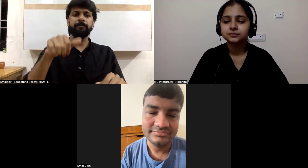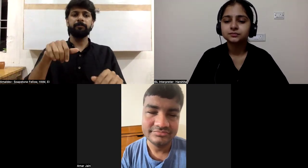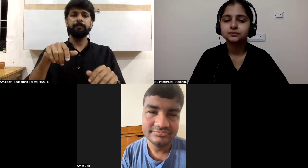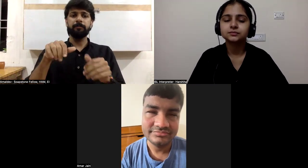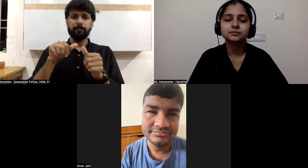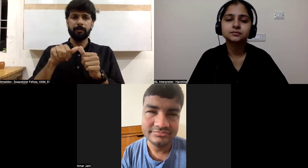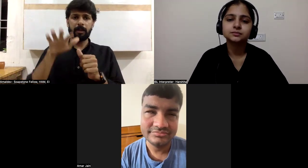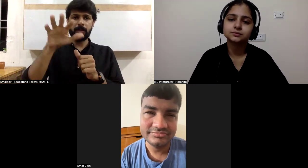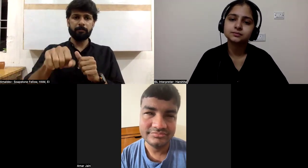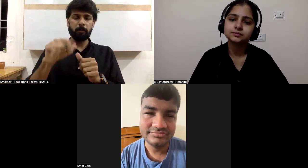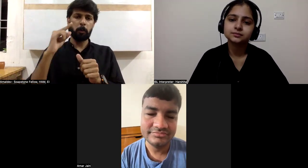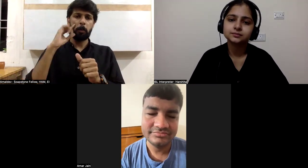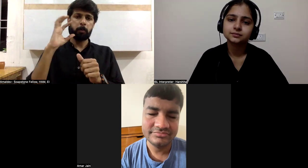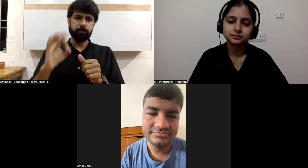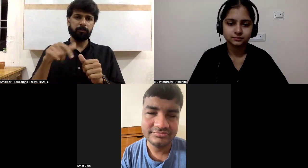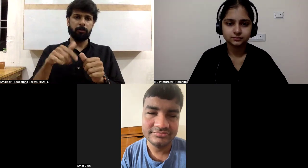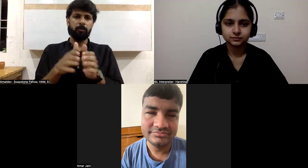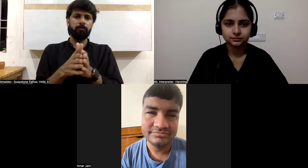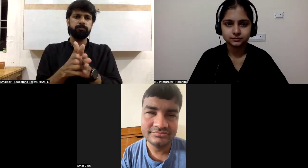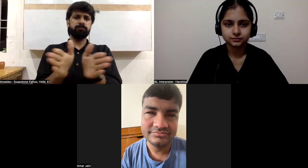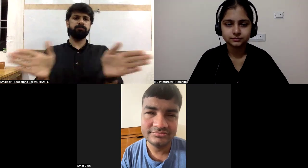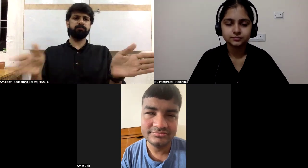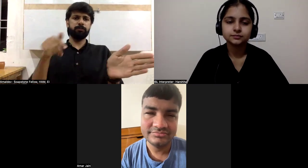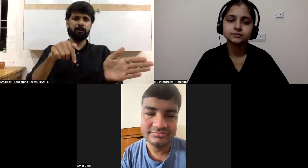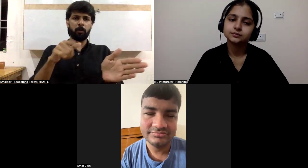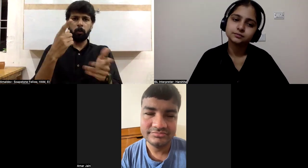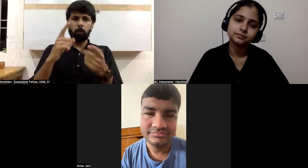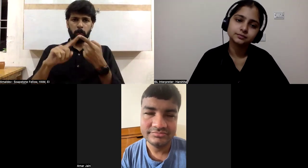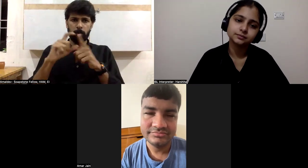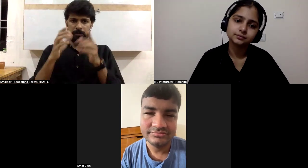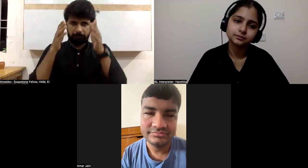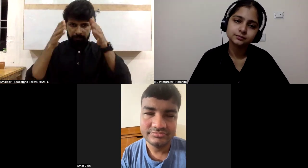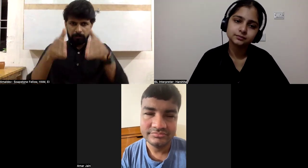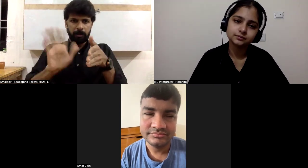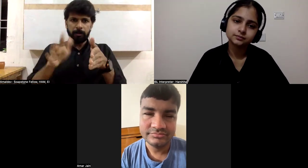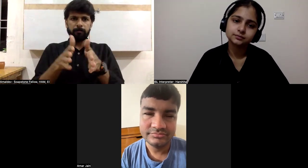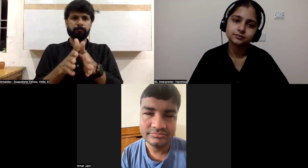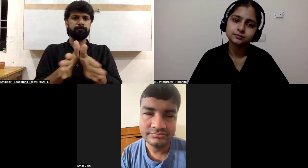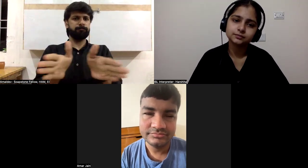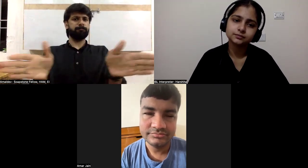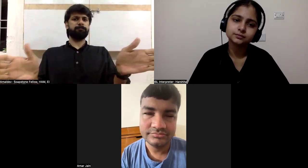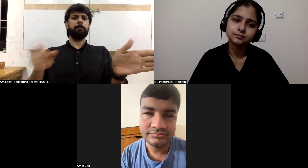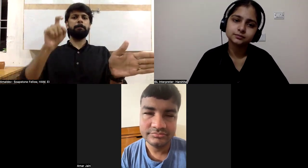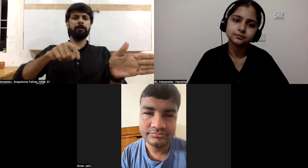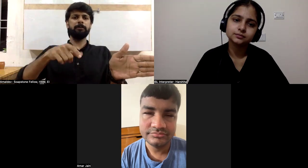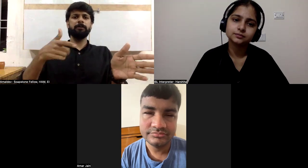Sorry, I couldn't get what Amal is saying. Accessibility is a very broad